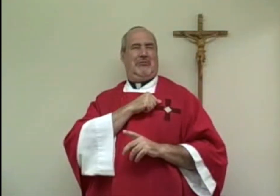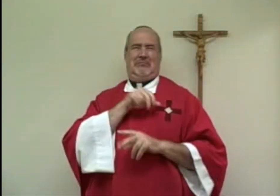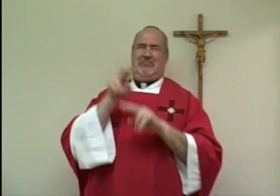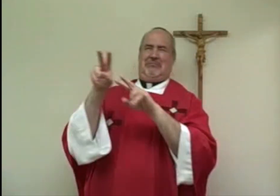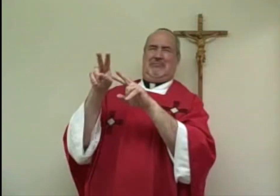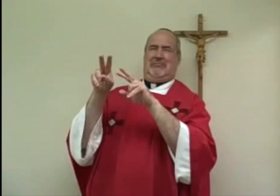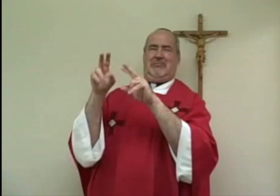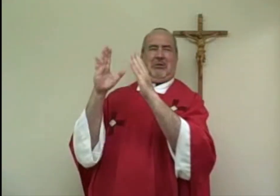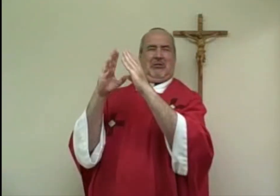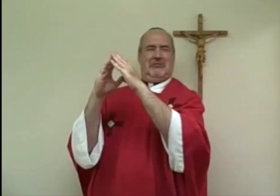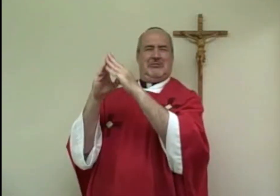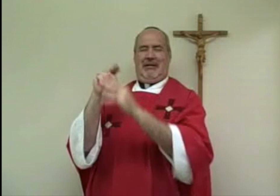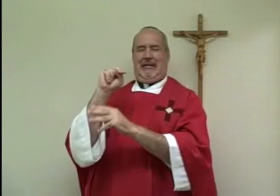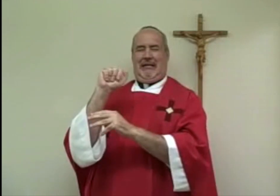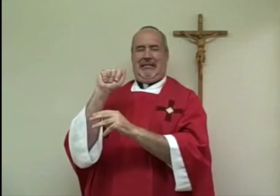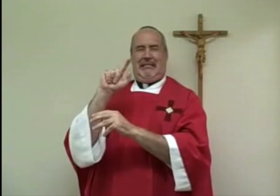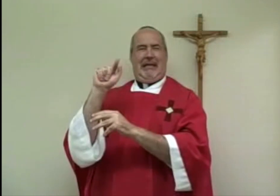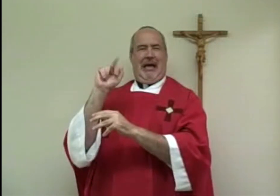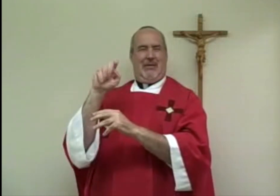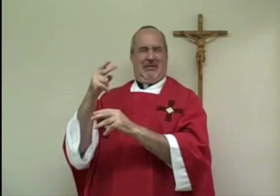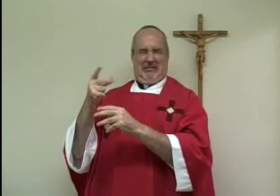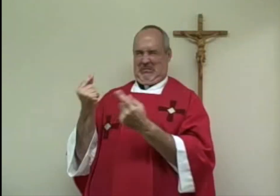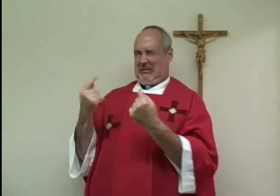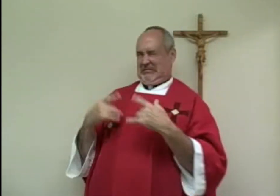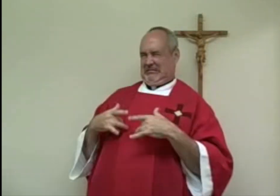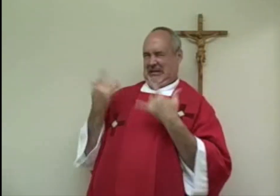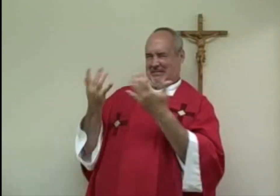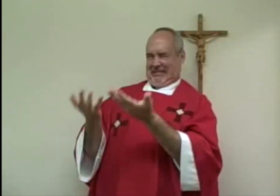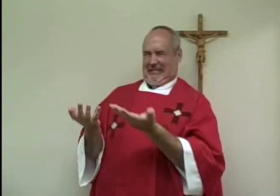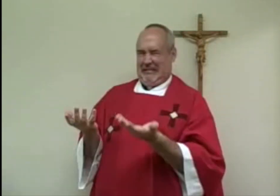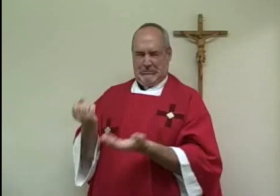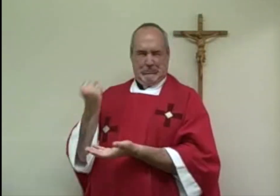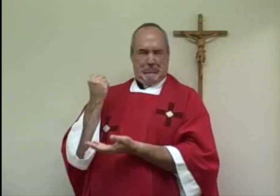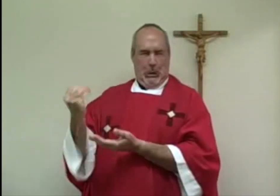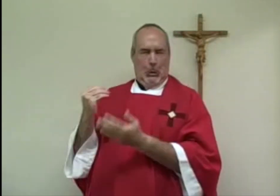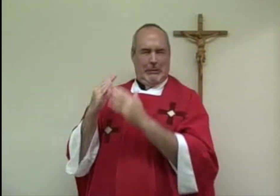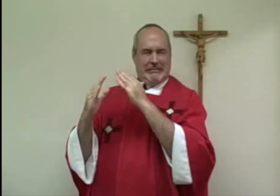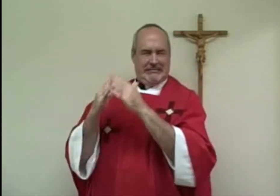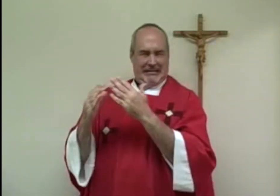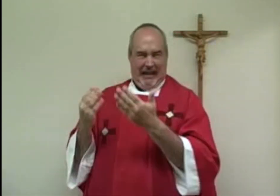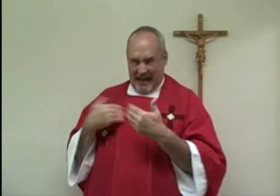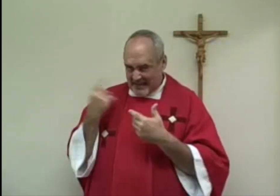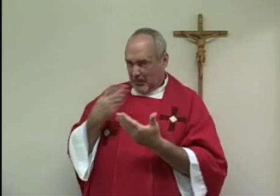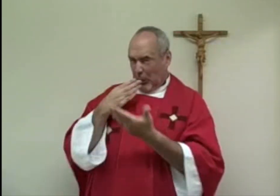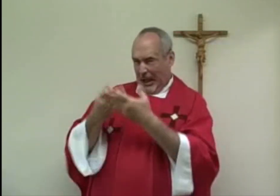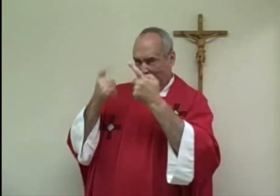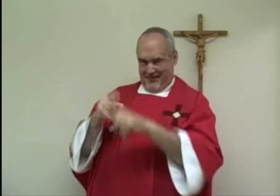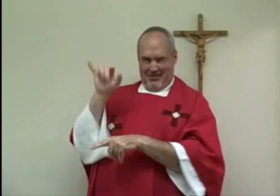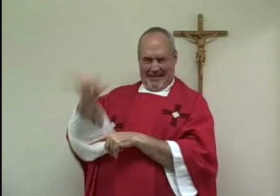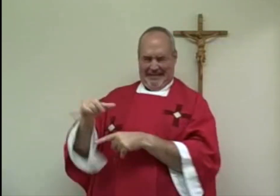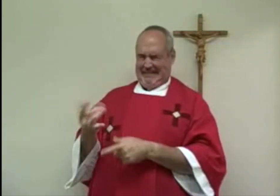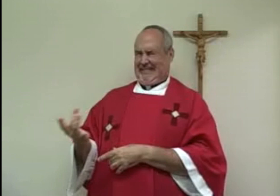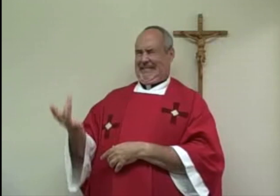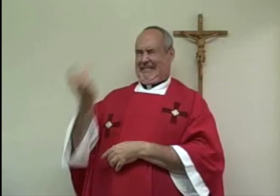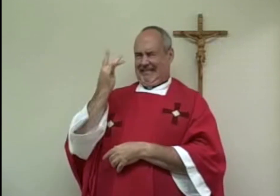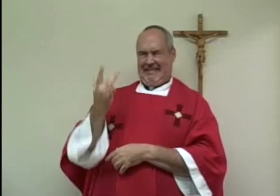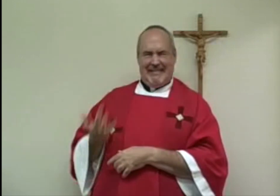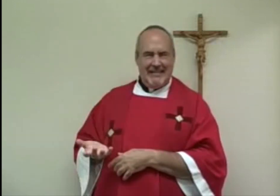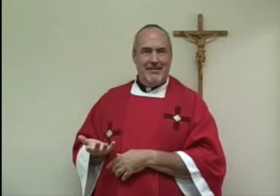And that attitude is the attitude of Nazareth, or that he had towards Nazareth. He's like, so what if